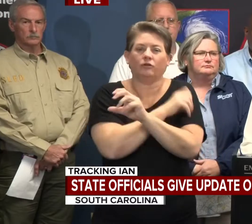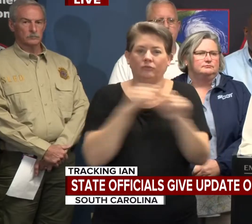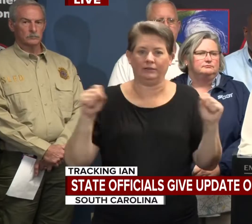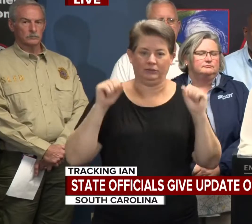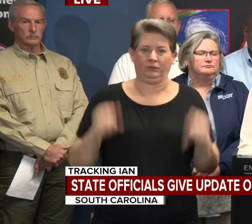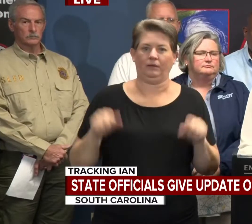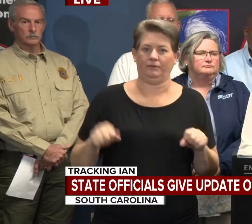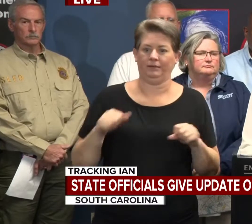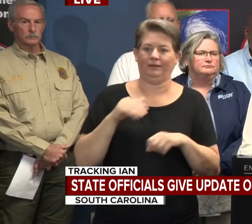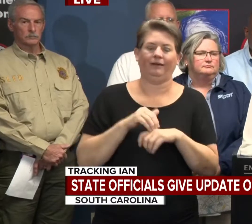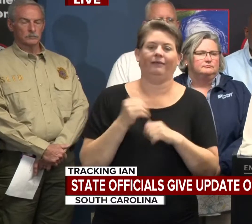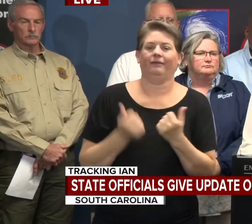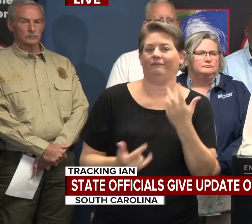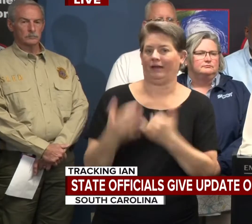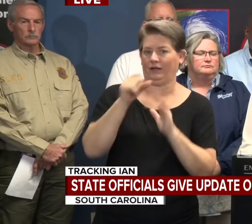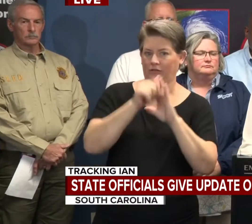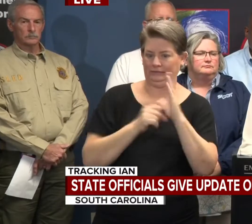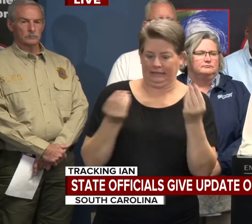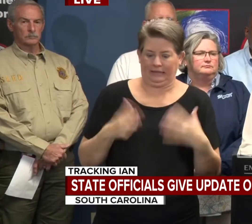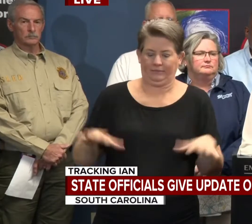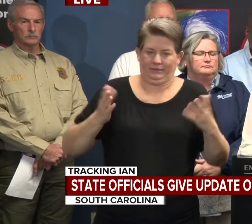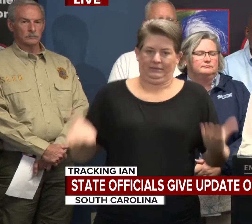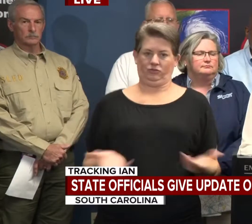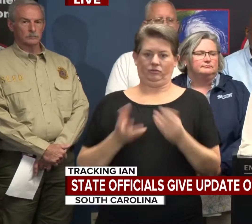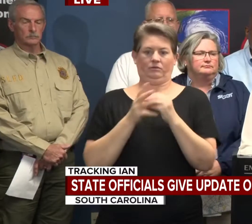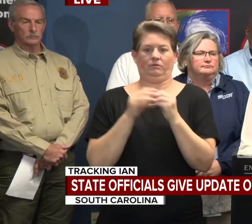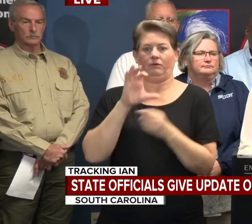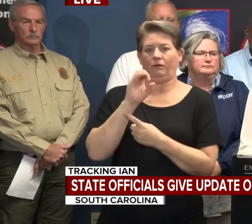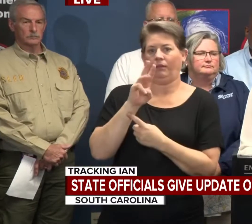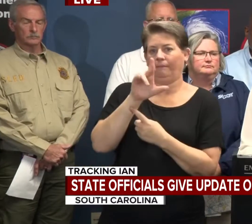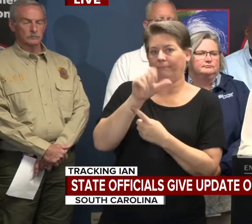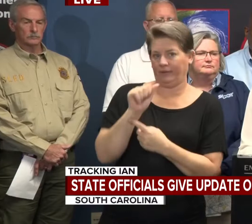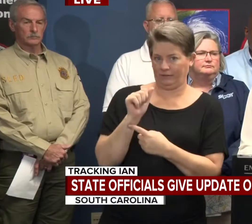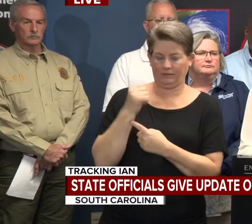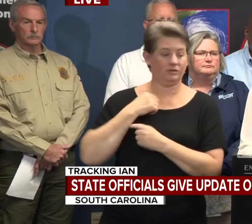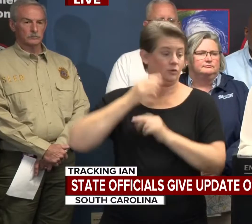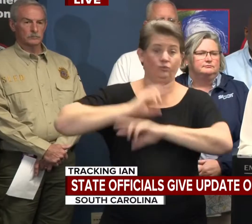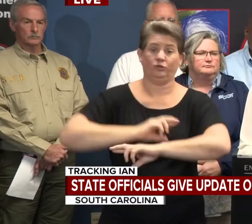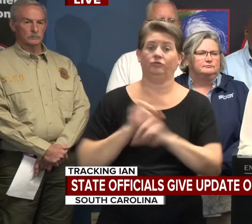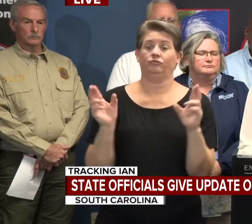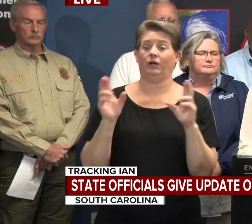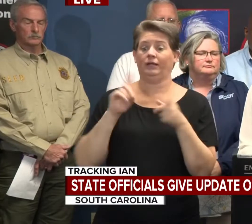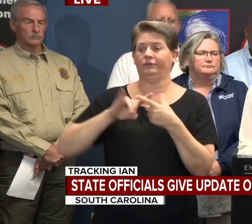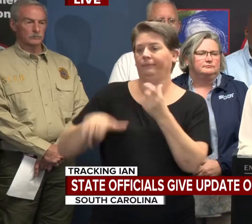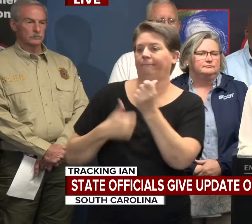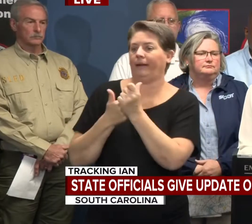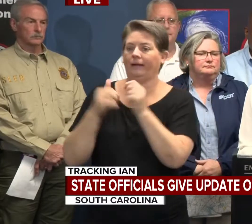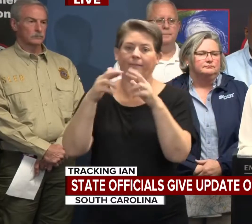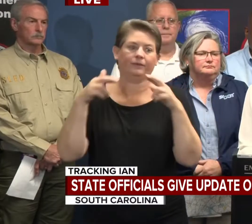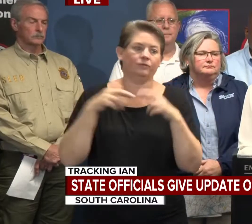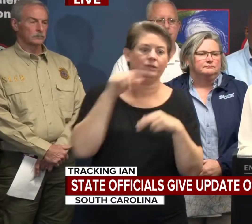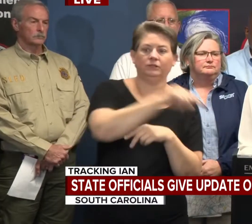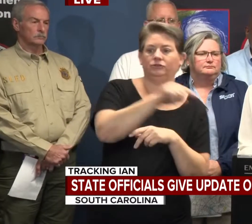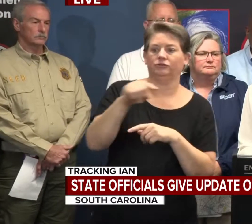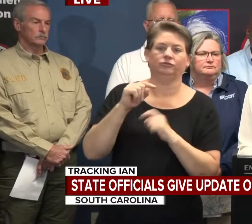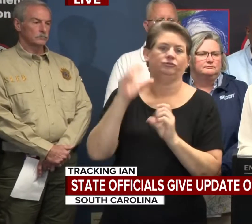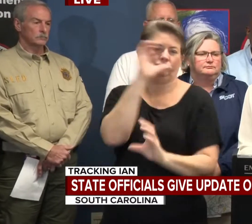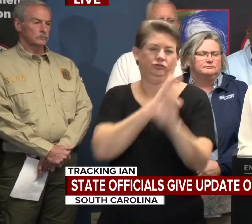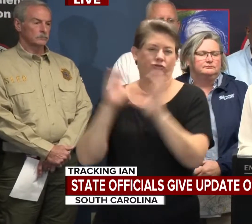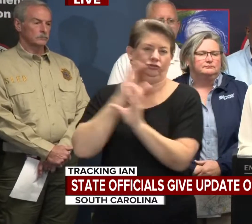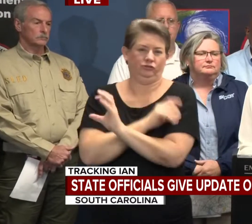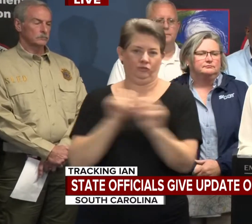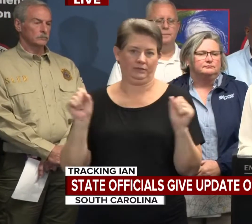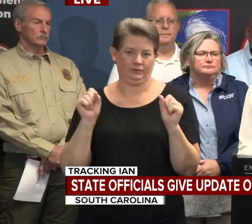at the State Fire campus here in Columbia, so that we were prepared to back up the regional search and rescue teams that